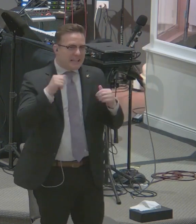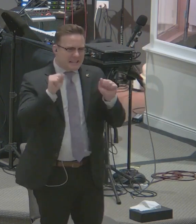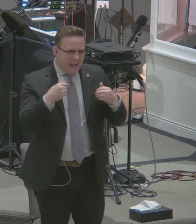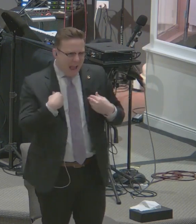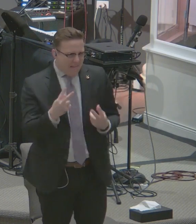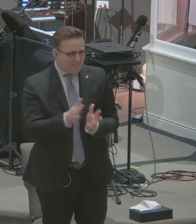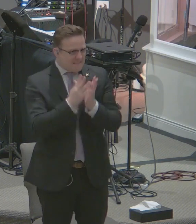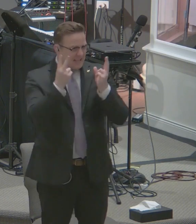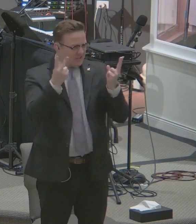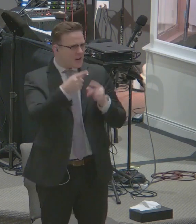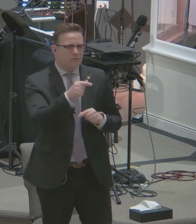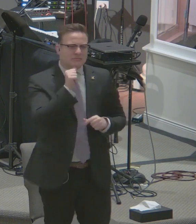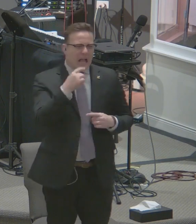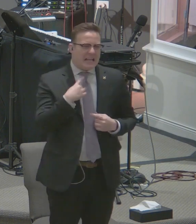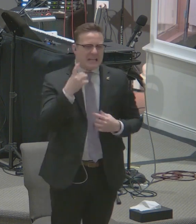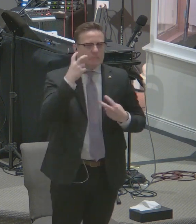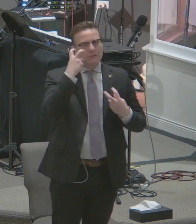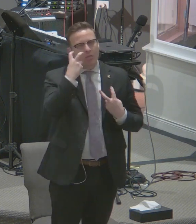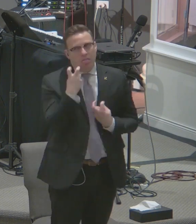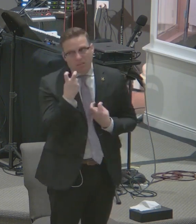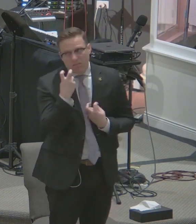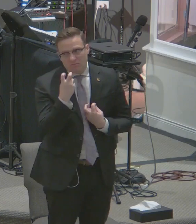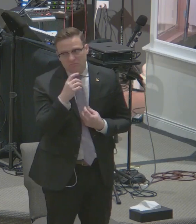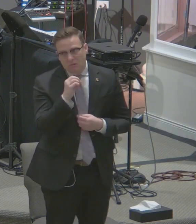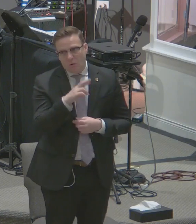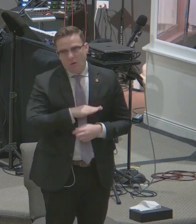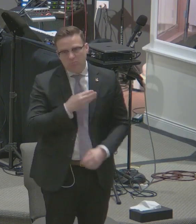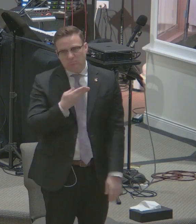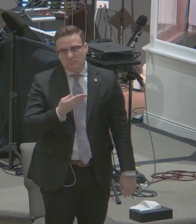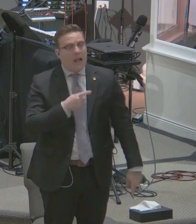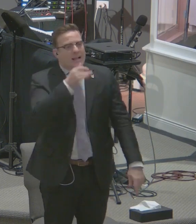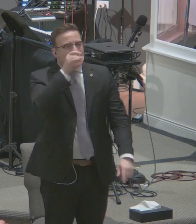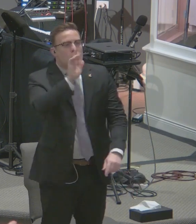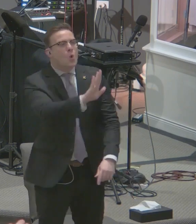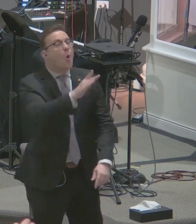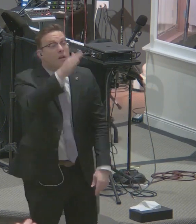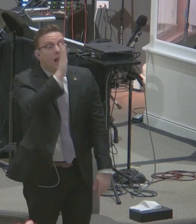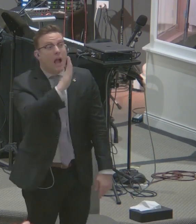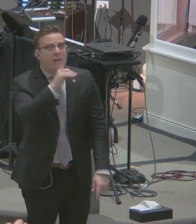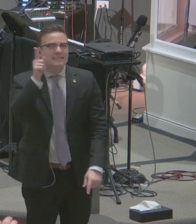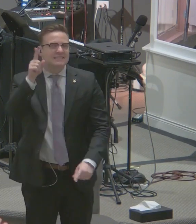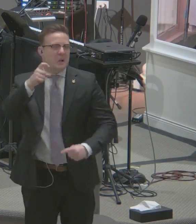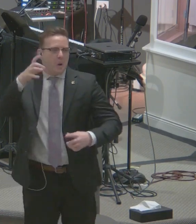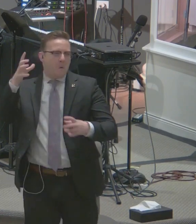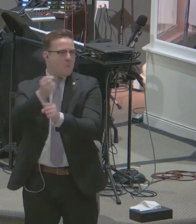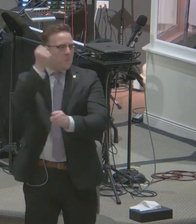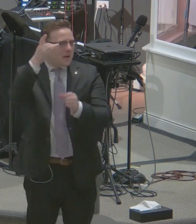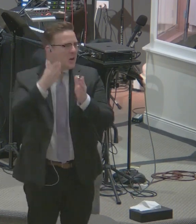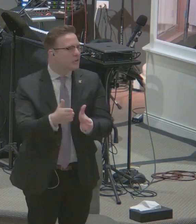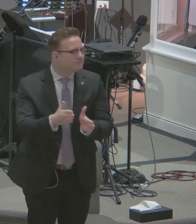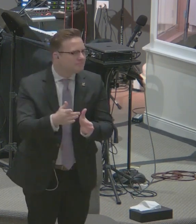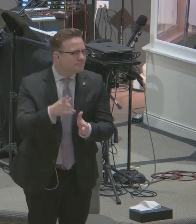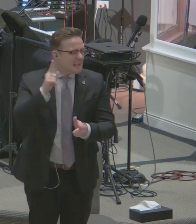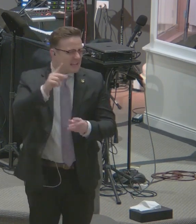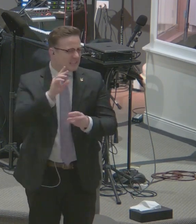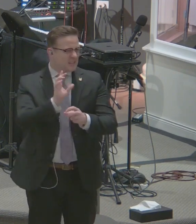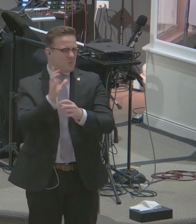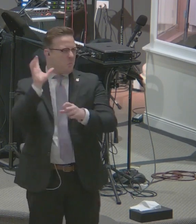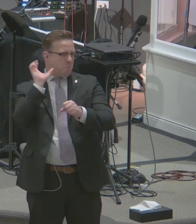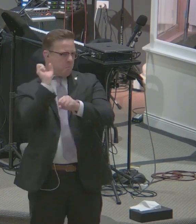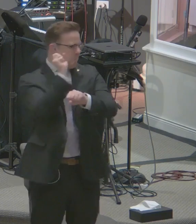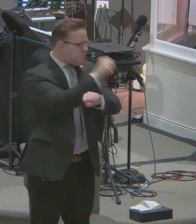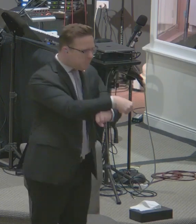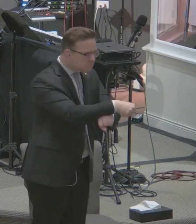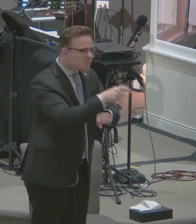You do not need to be discouraged. Your God is a winning God. He's a victorious God. He's a